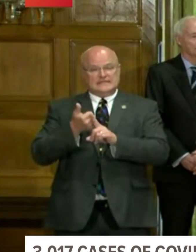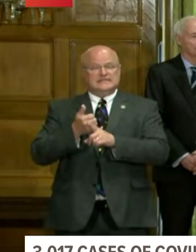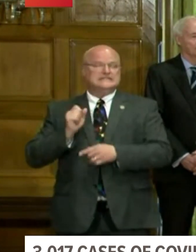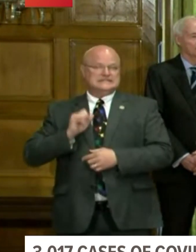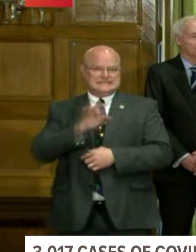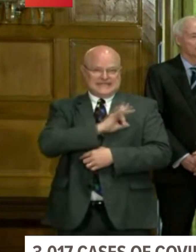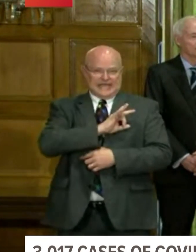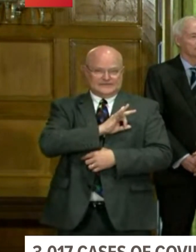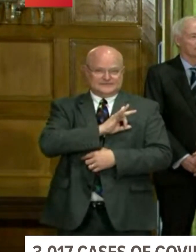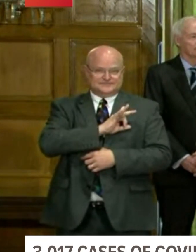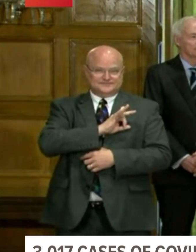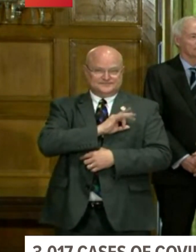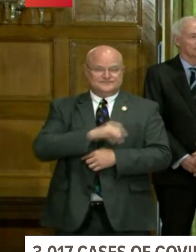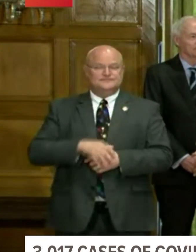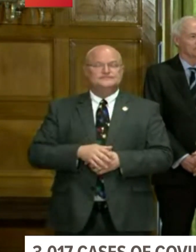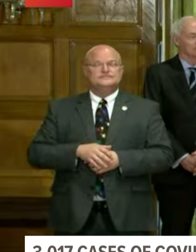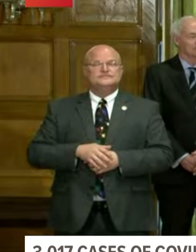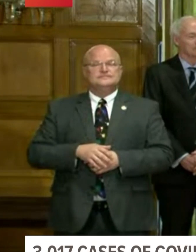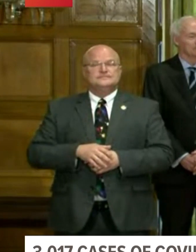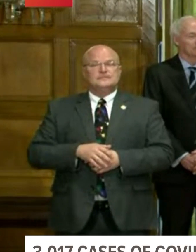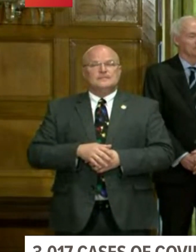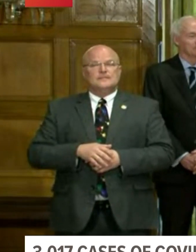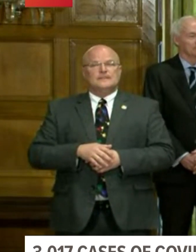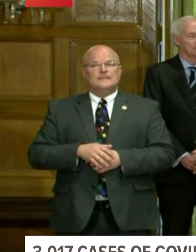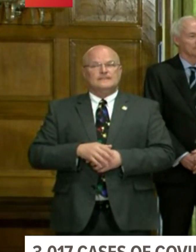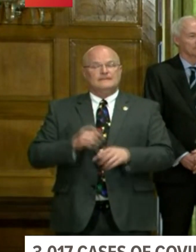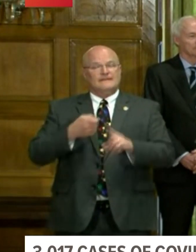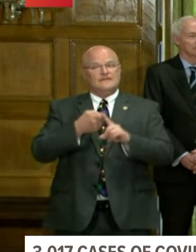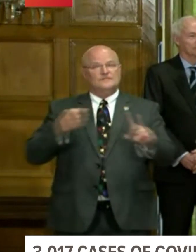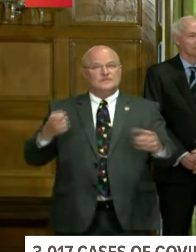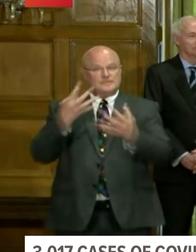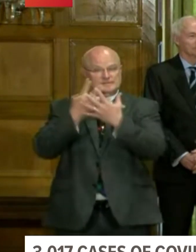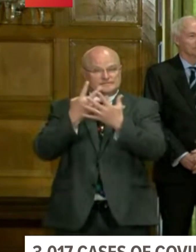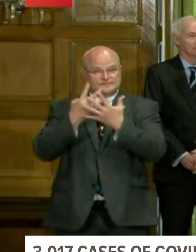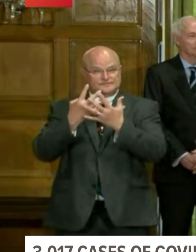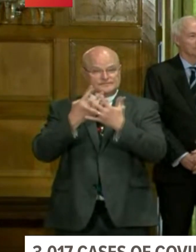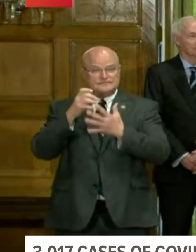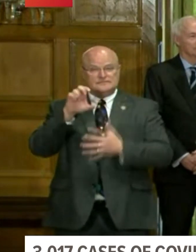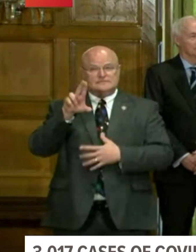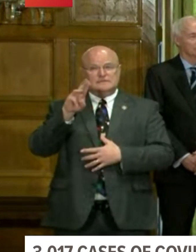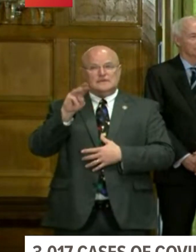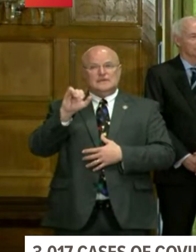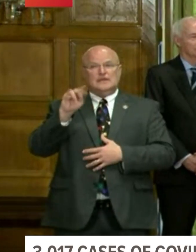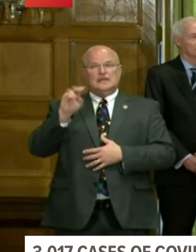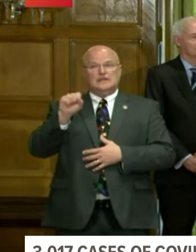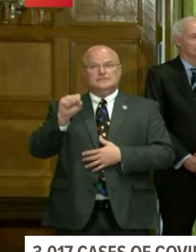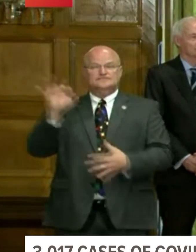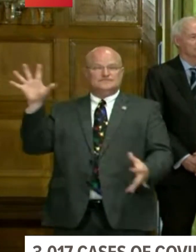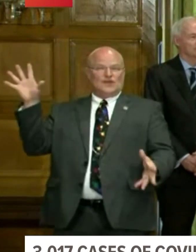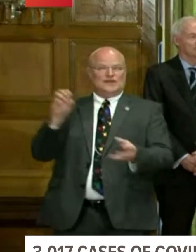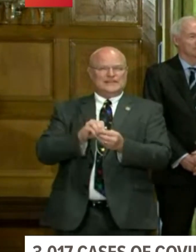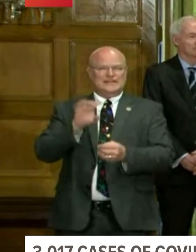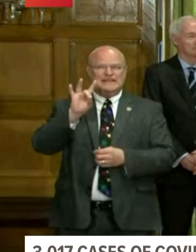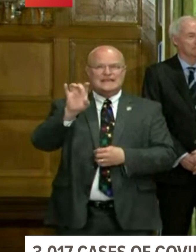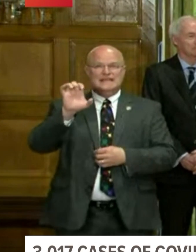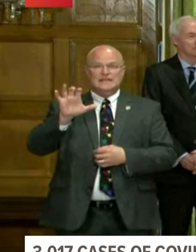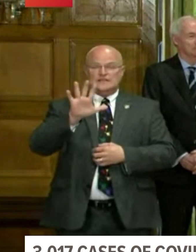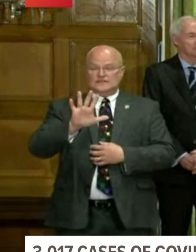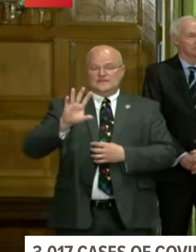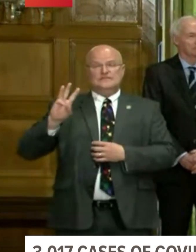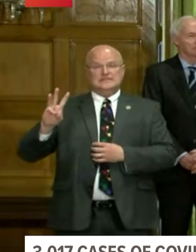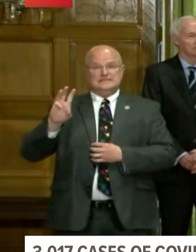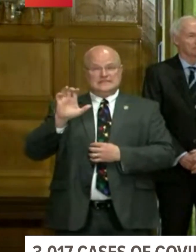staff at nursing homes. An update from the Cummins unit, we are up to a total of